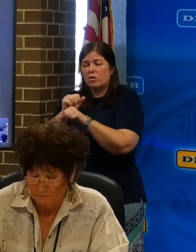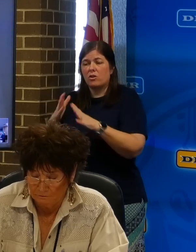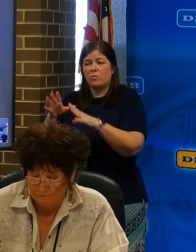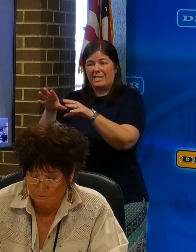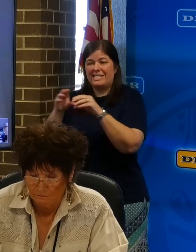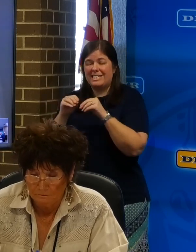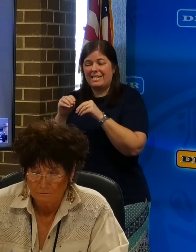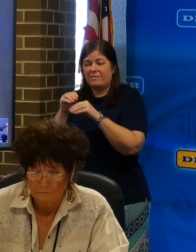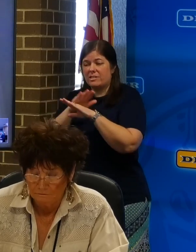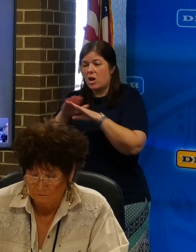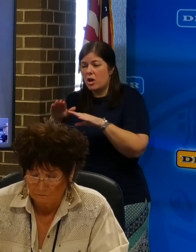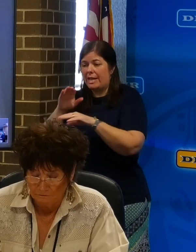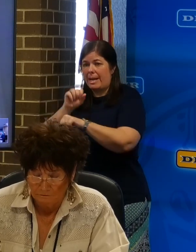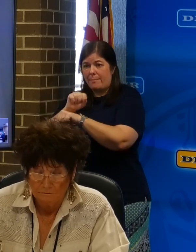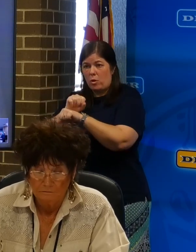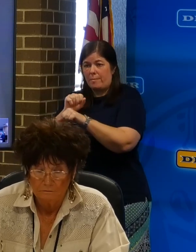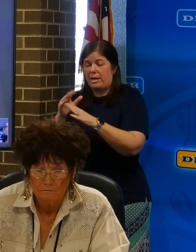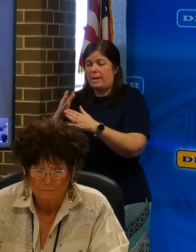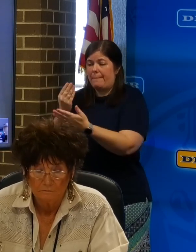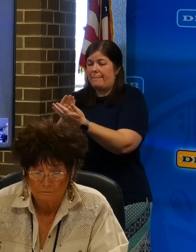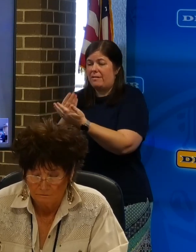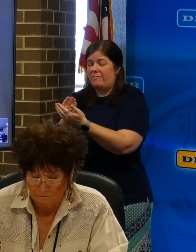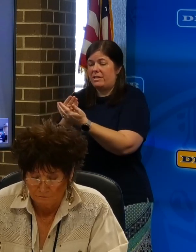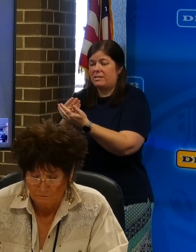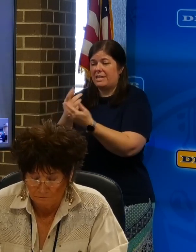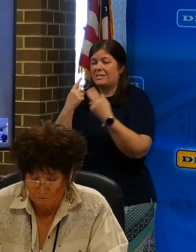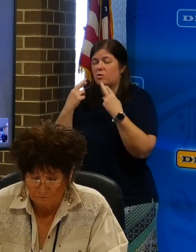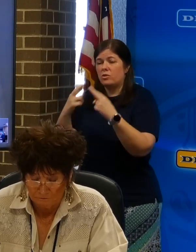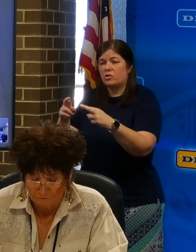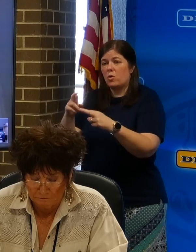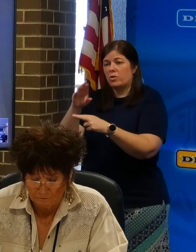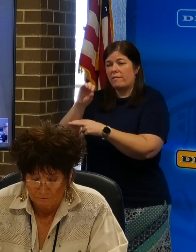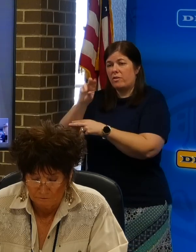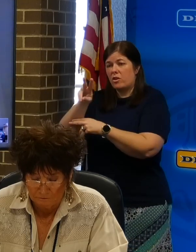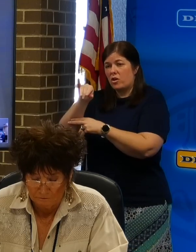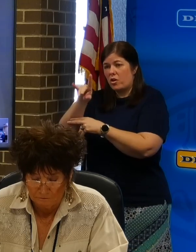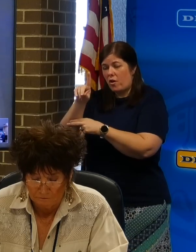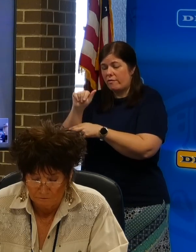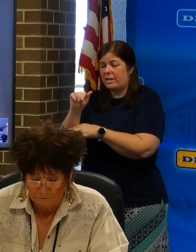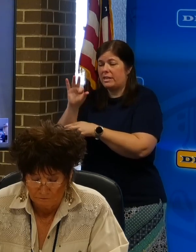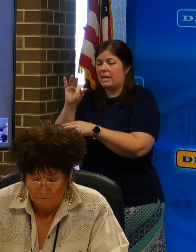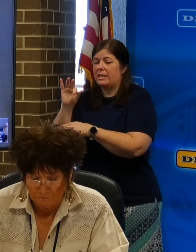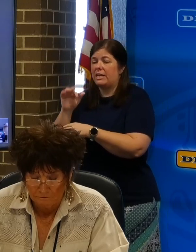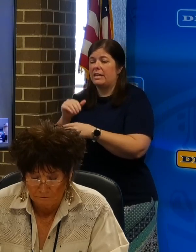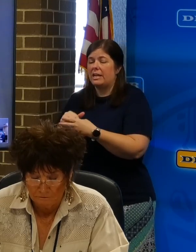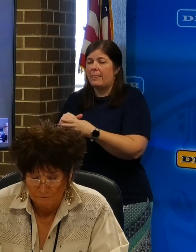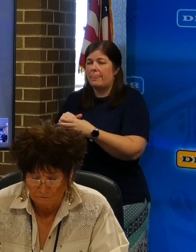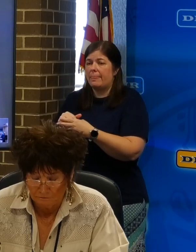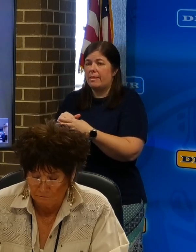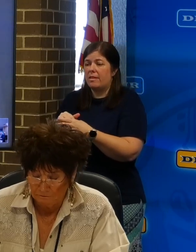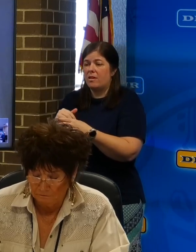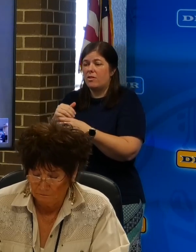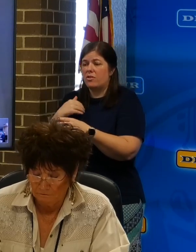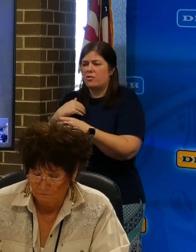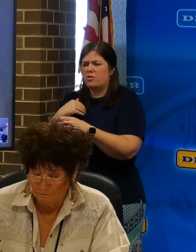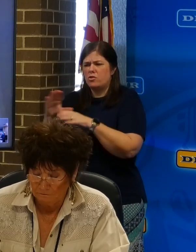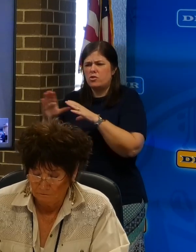as a result of the coronavirus business shutdown, the employer's unemployment taxes